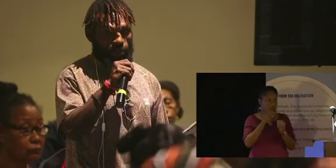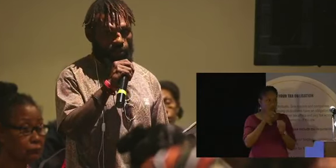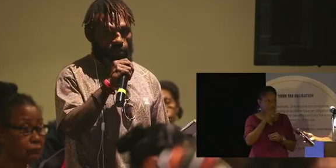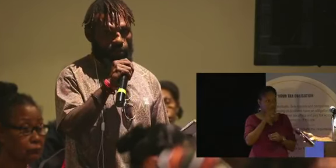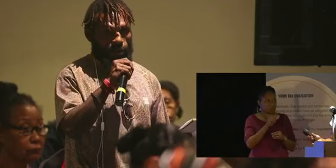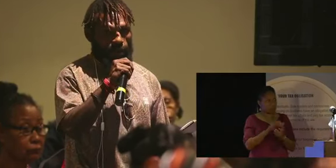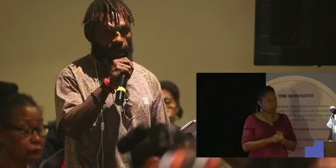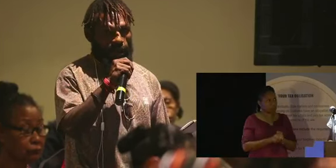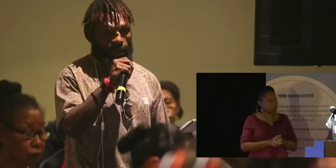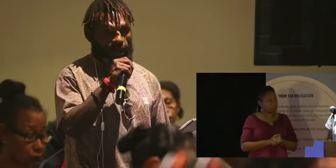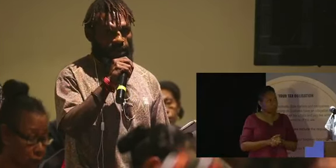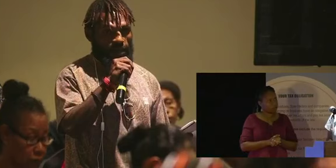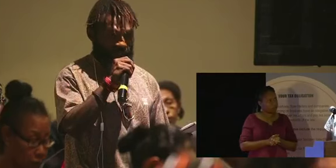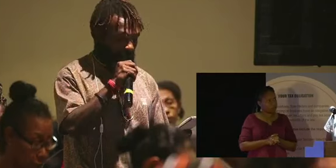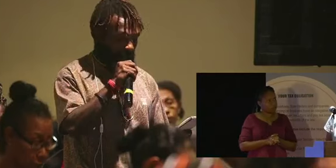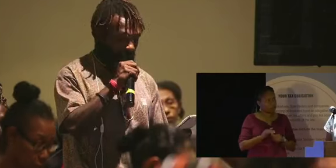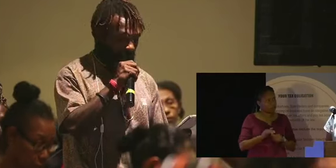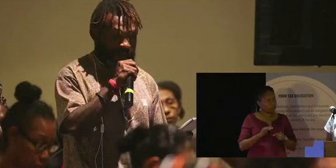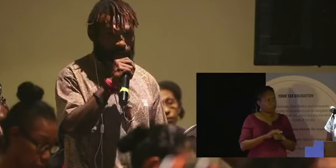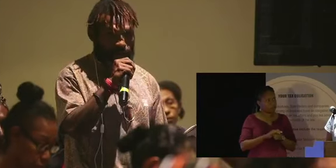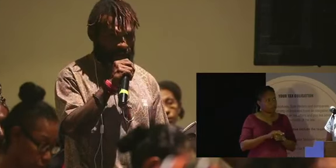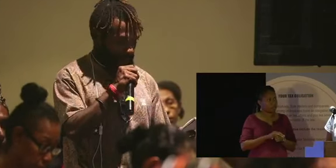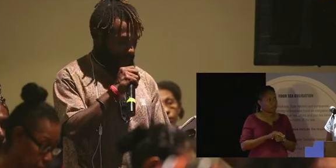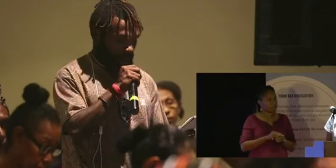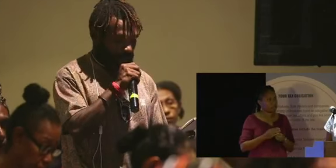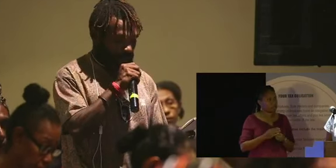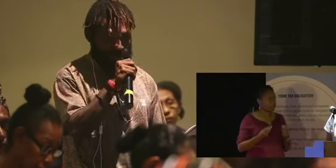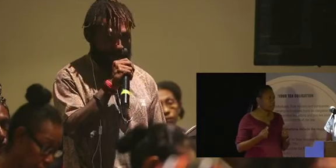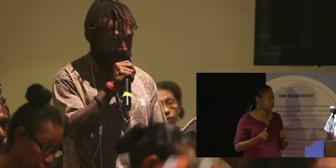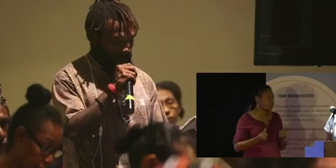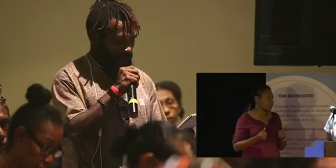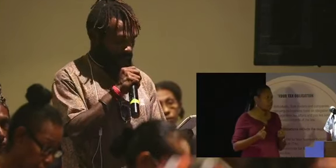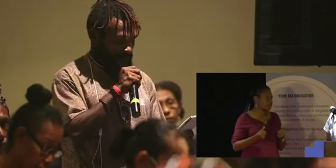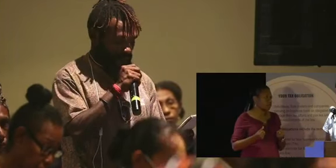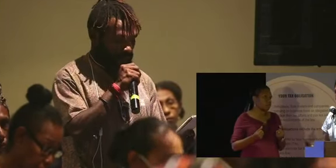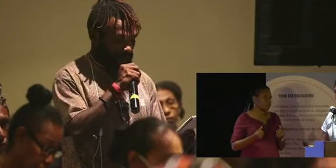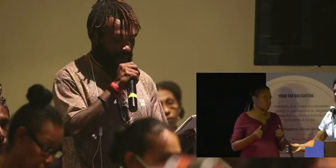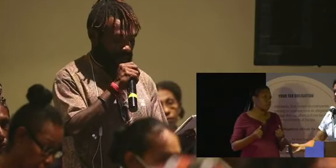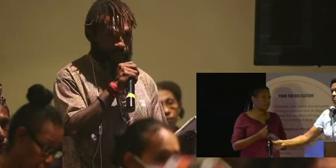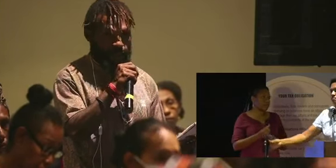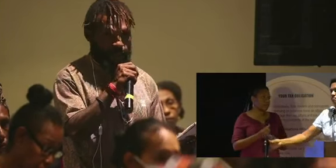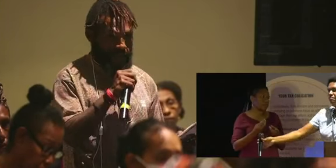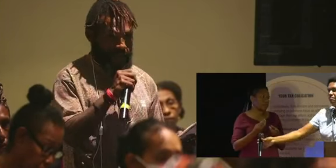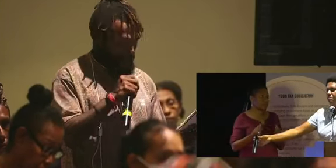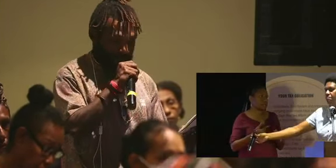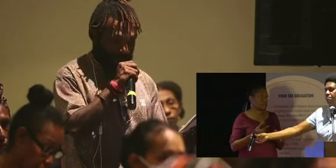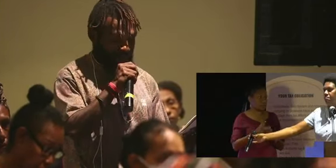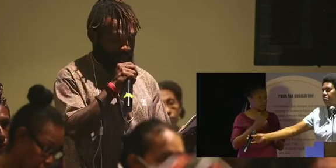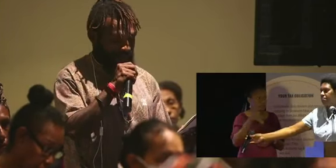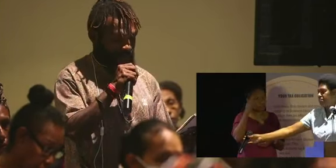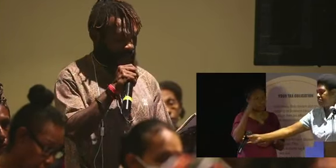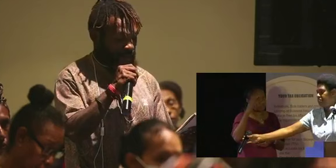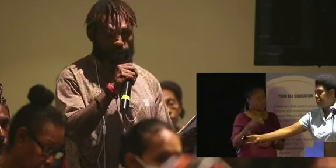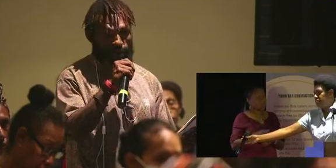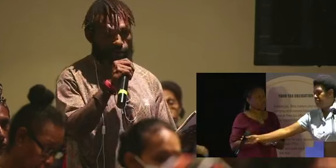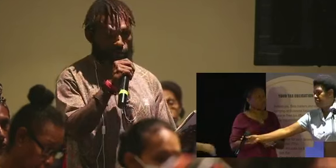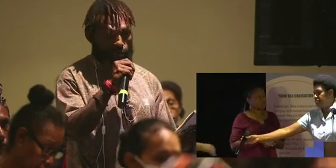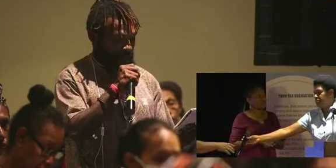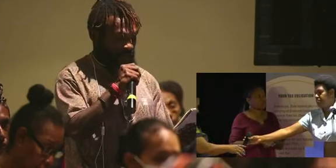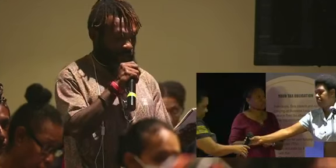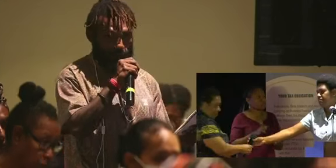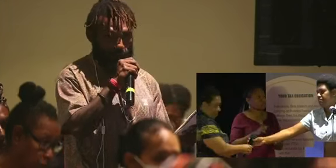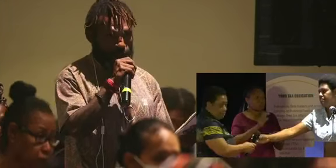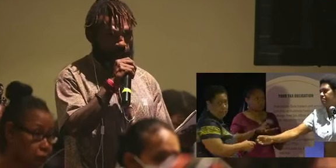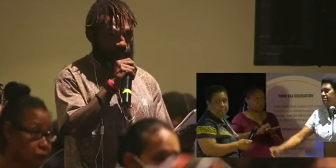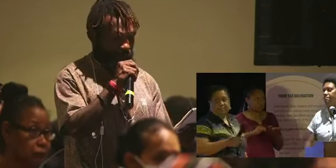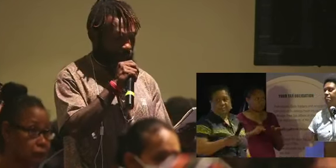something inside law idea where now Prime Minister blah blah today's government like him take back PNG me can make him look.